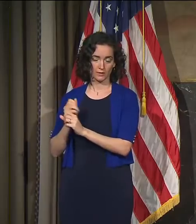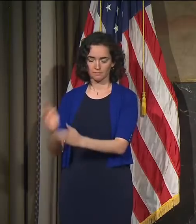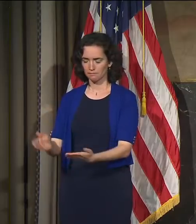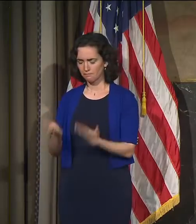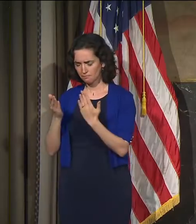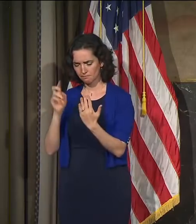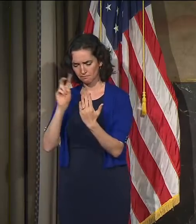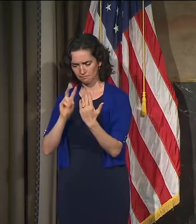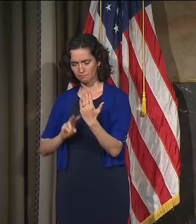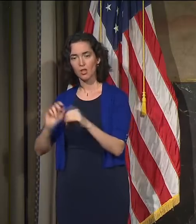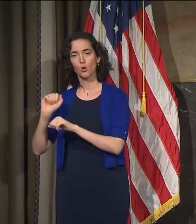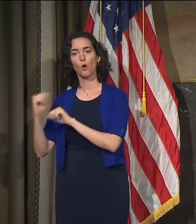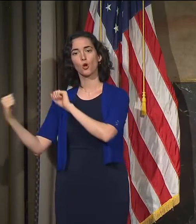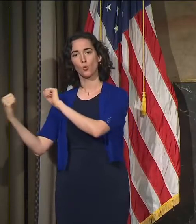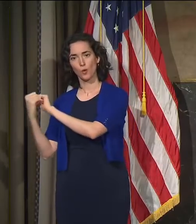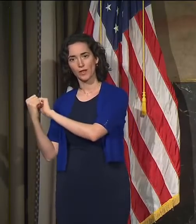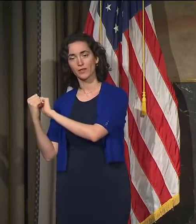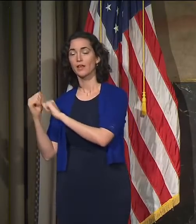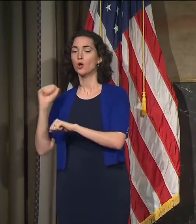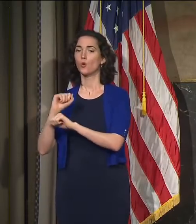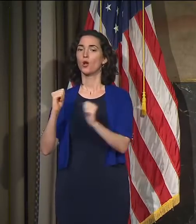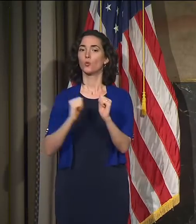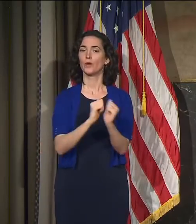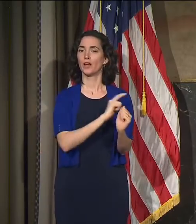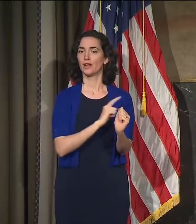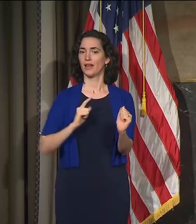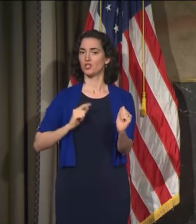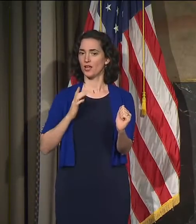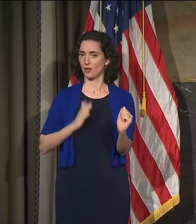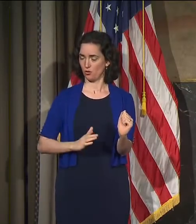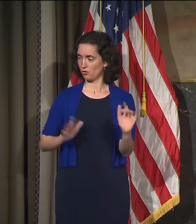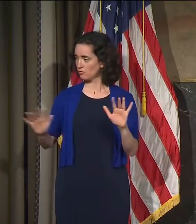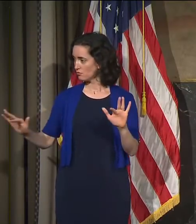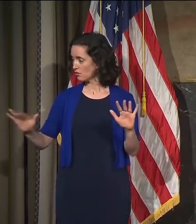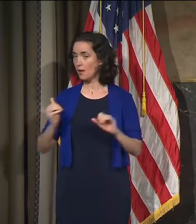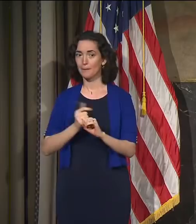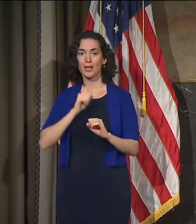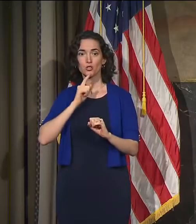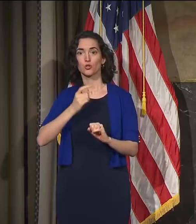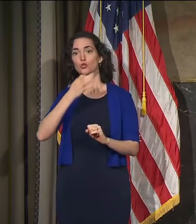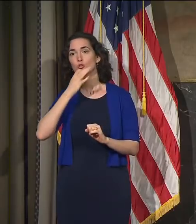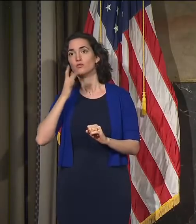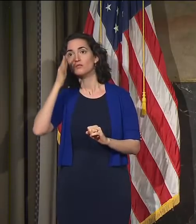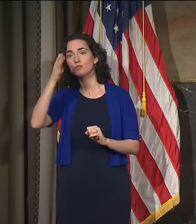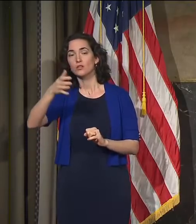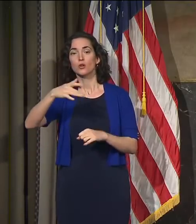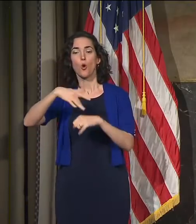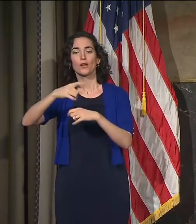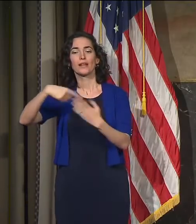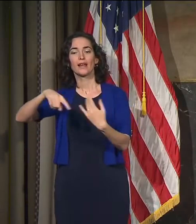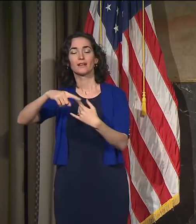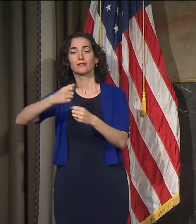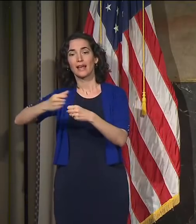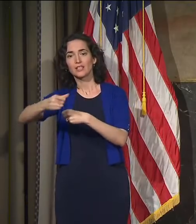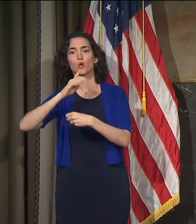and working with him and the legislature to make sure that we can have safe elections early next year.